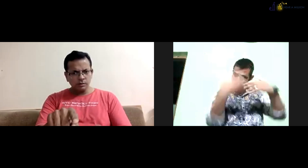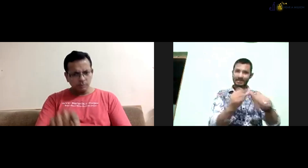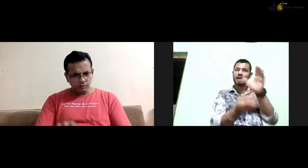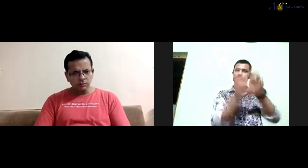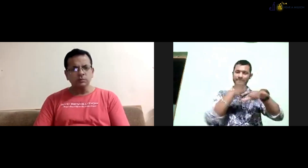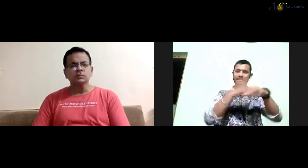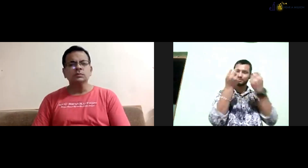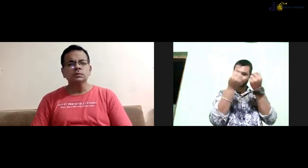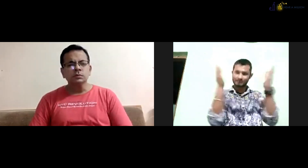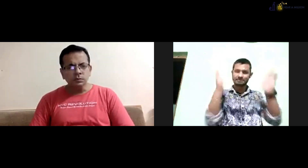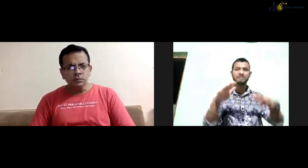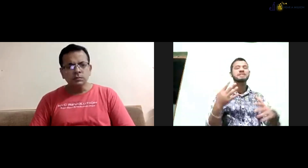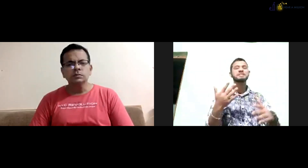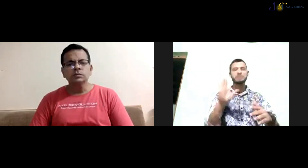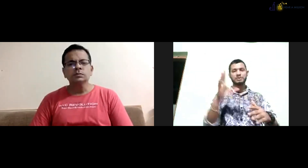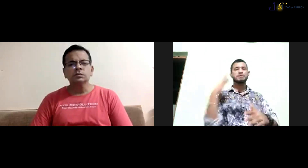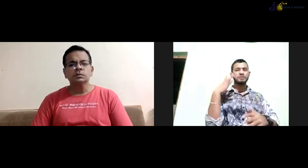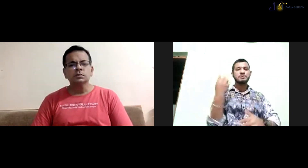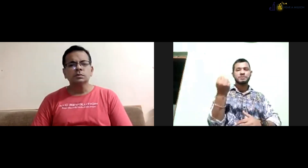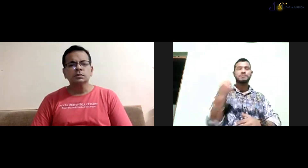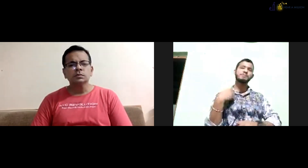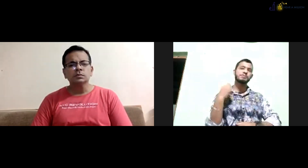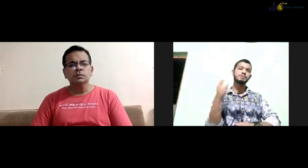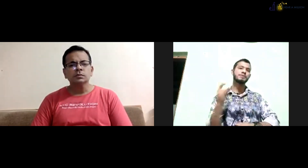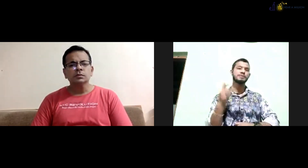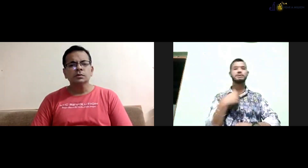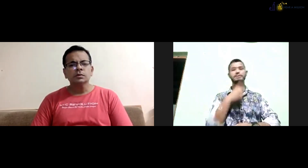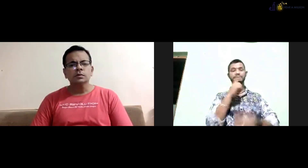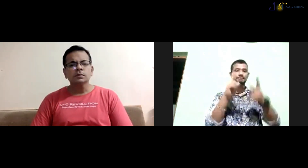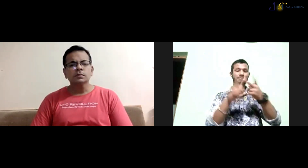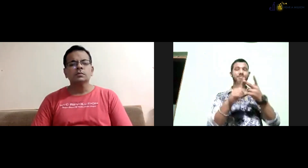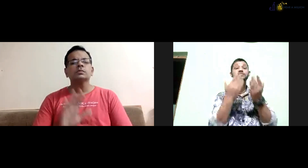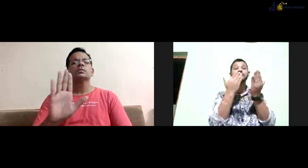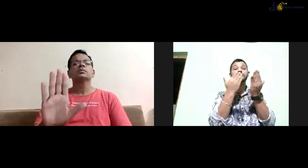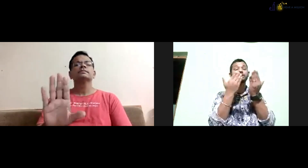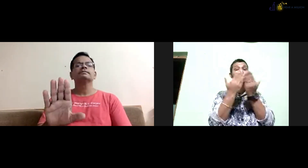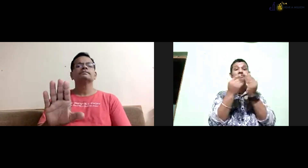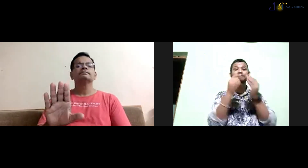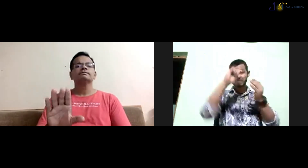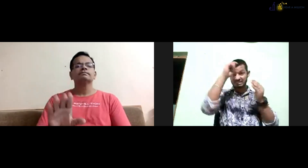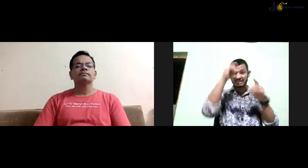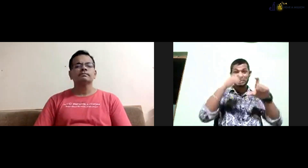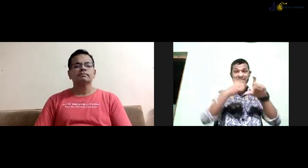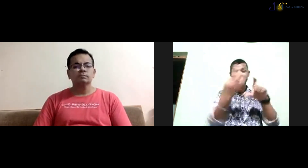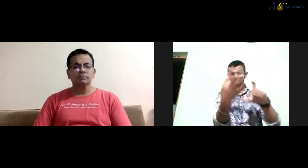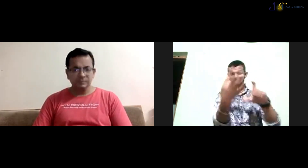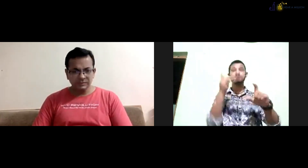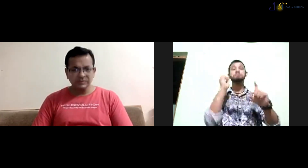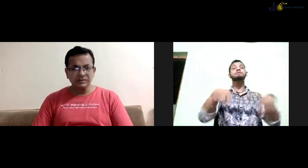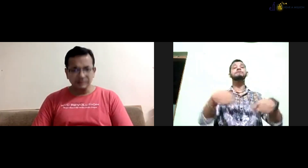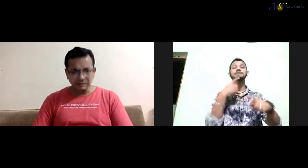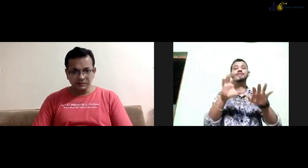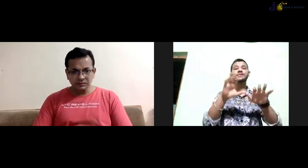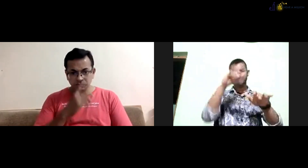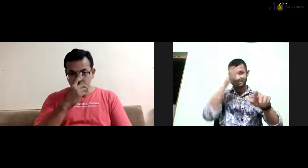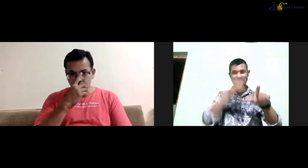So I contacted association also for help me out, but they were waiting. They were saying that we will help you. I'm just waiting for